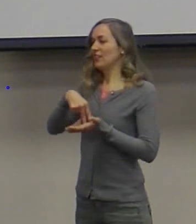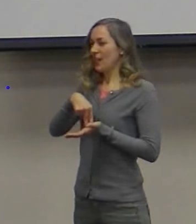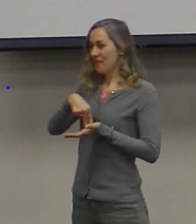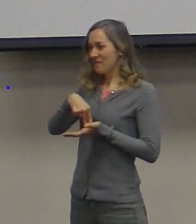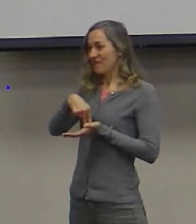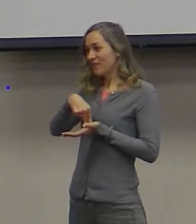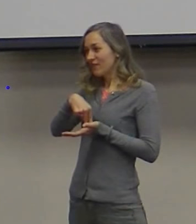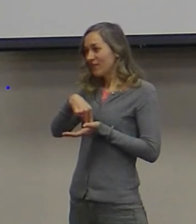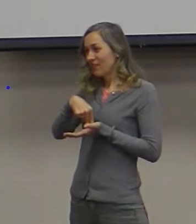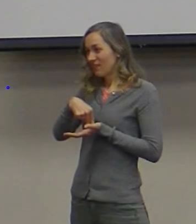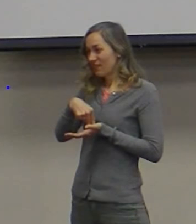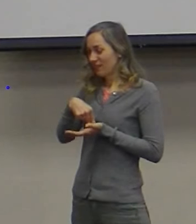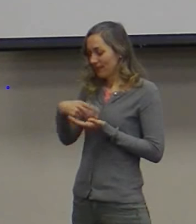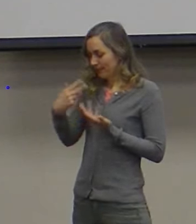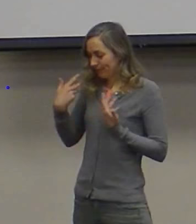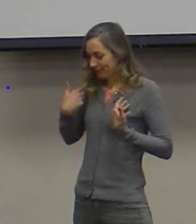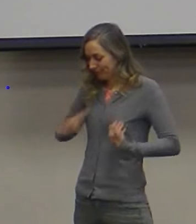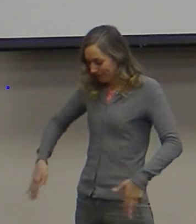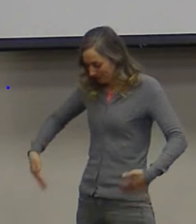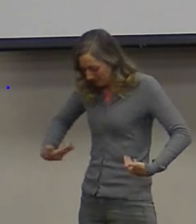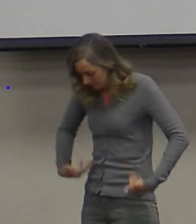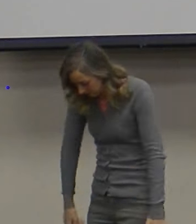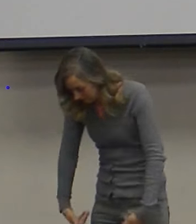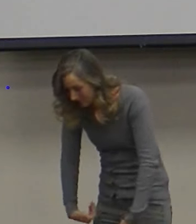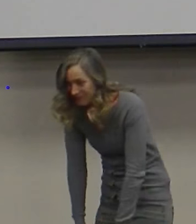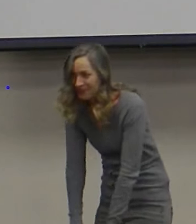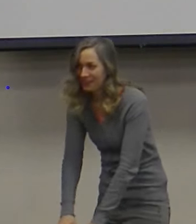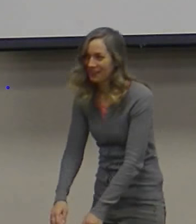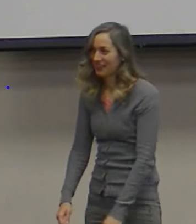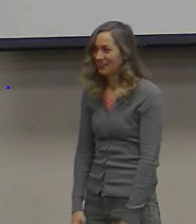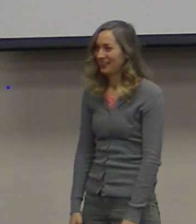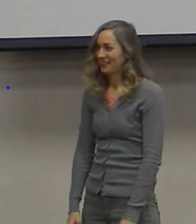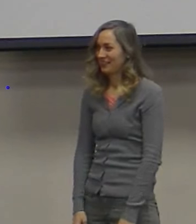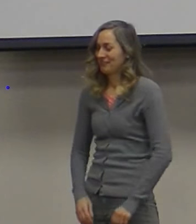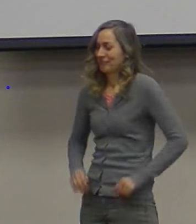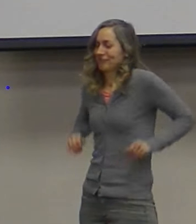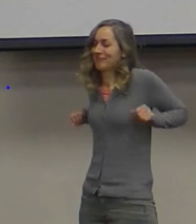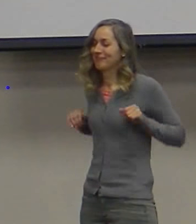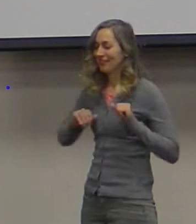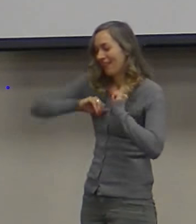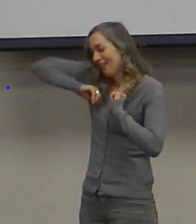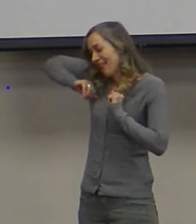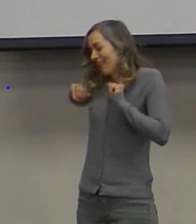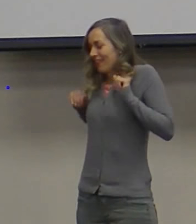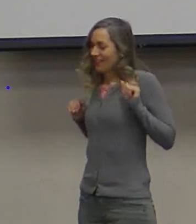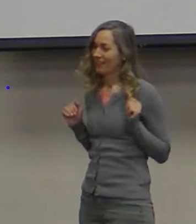Imagine brushing himself off, maybe working some of those kinks out.